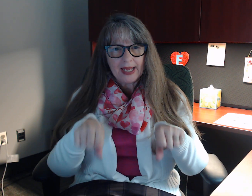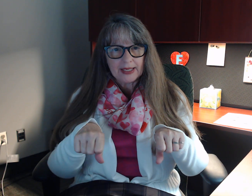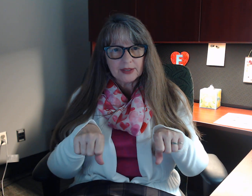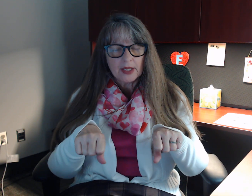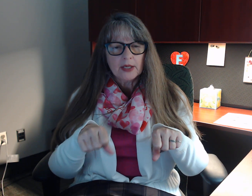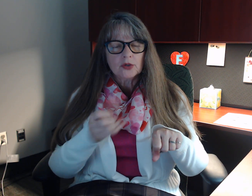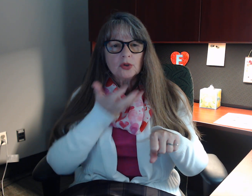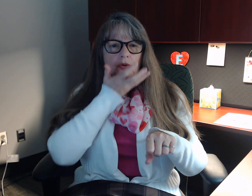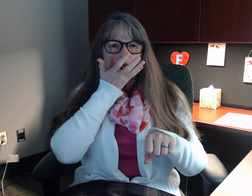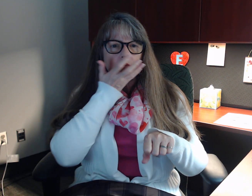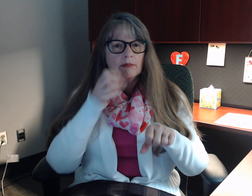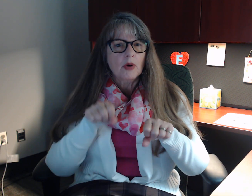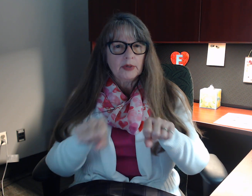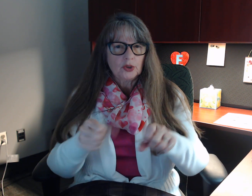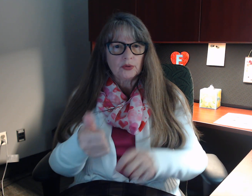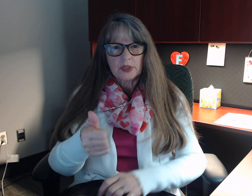can, to mow it yourself.